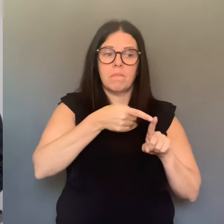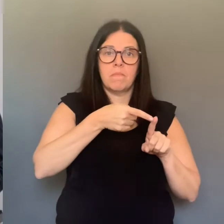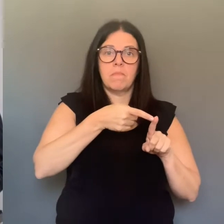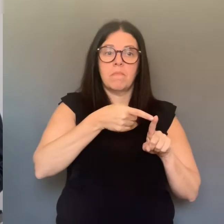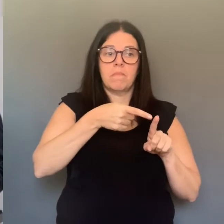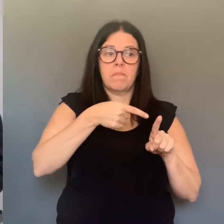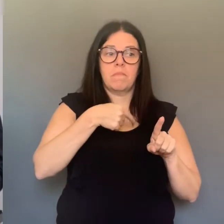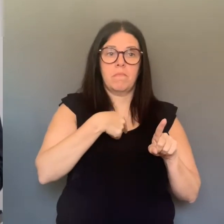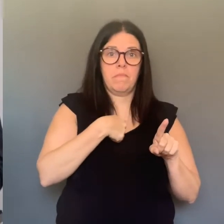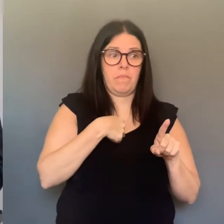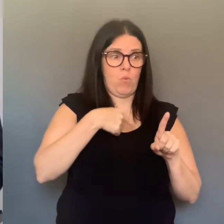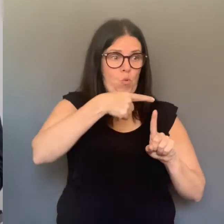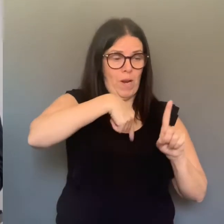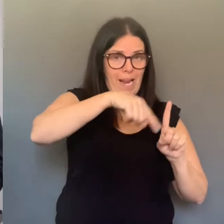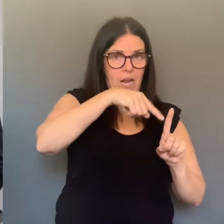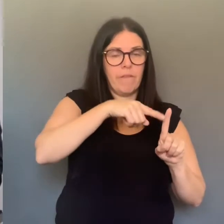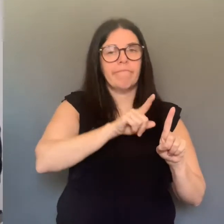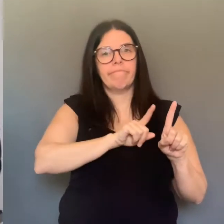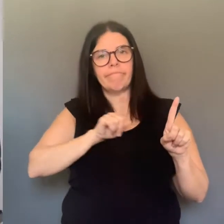who are